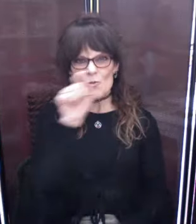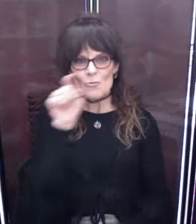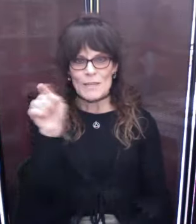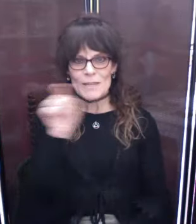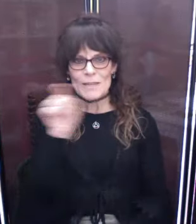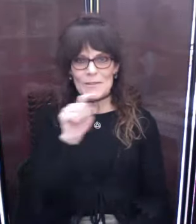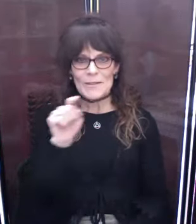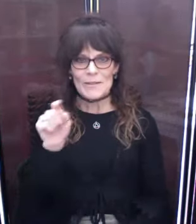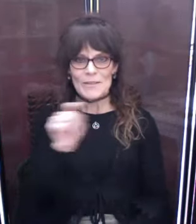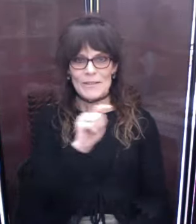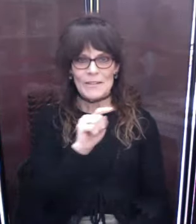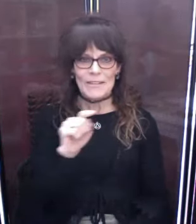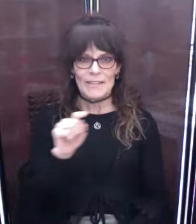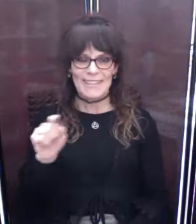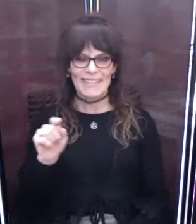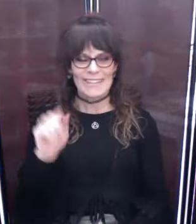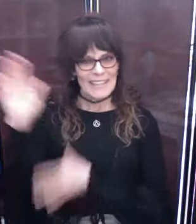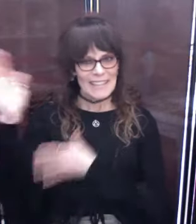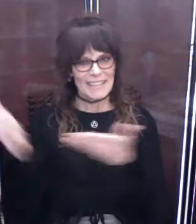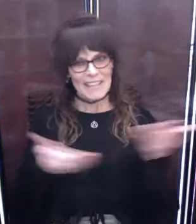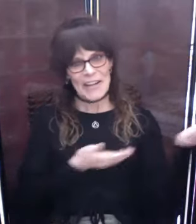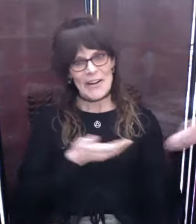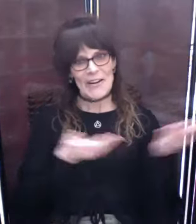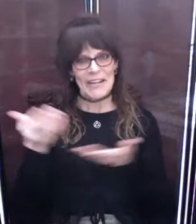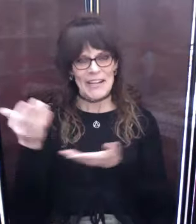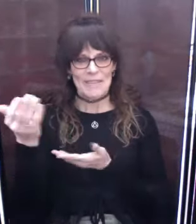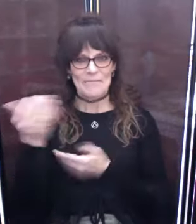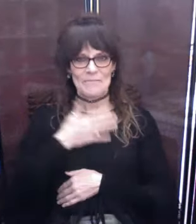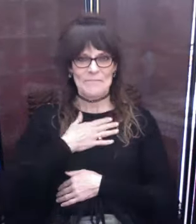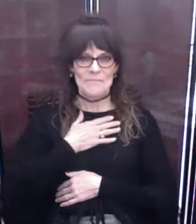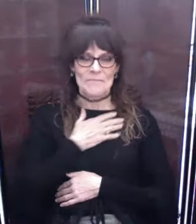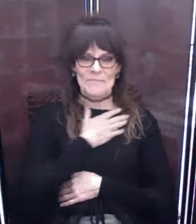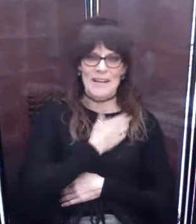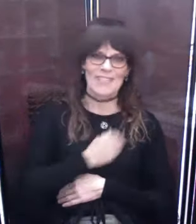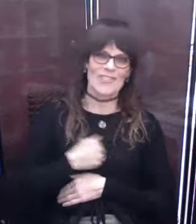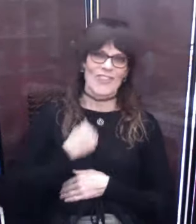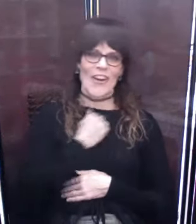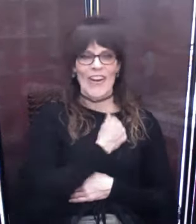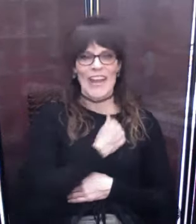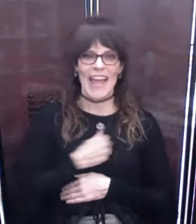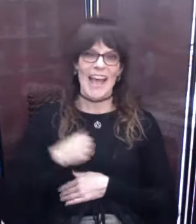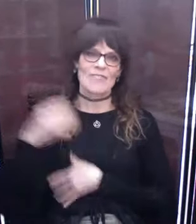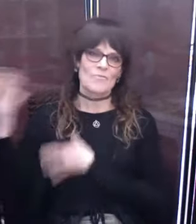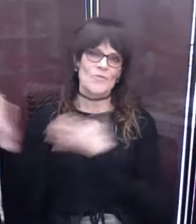carrying my sorry ass, bringing me to meetings, bringing me to district stuff and area stuff,